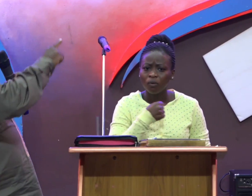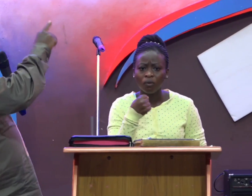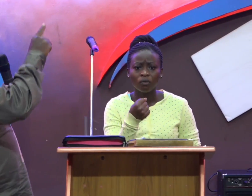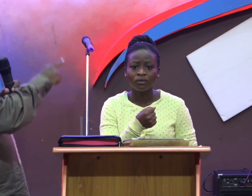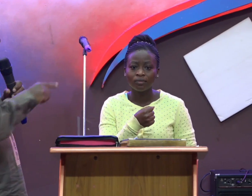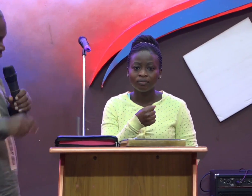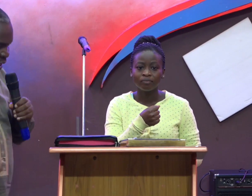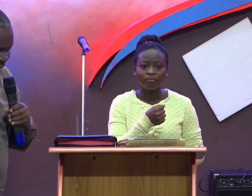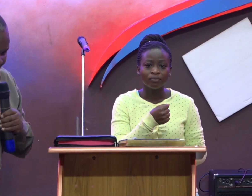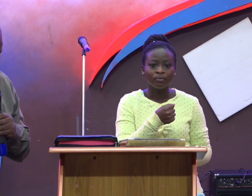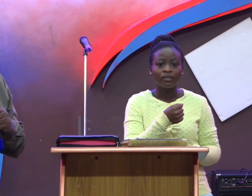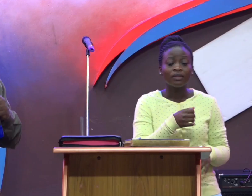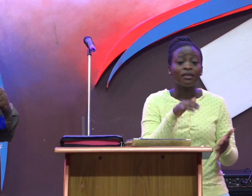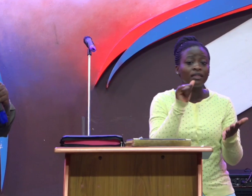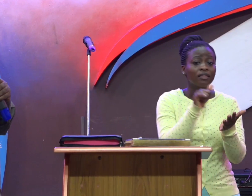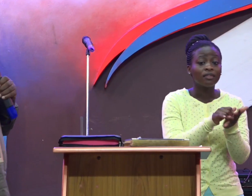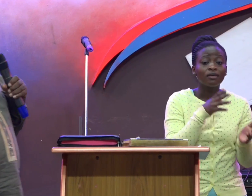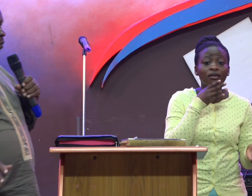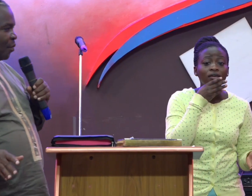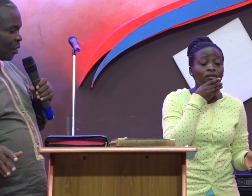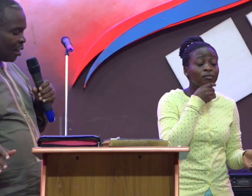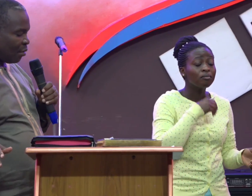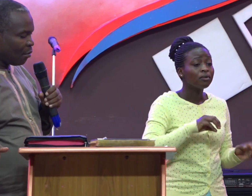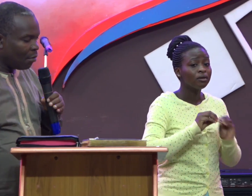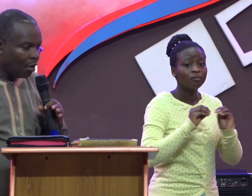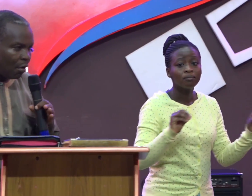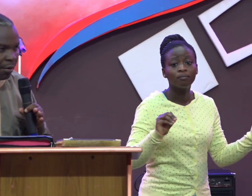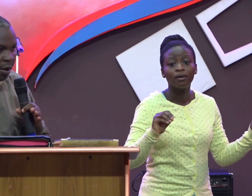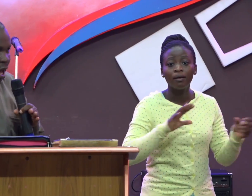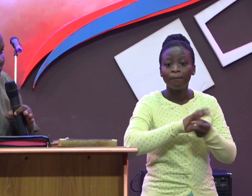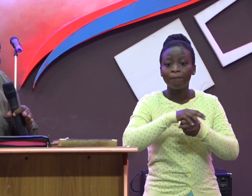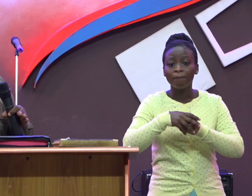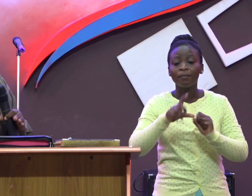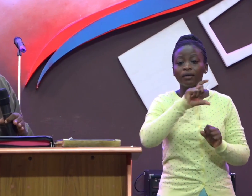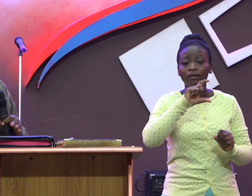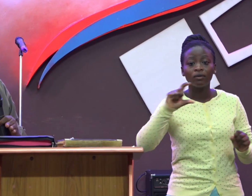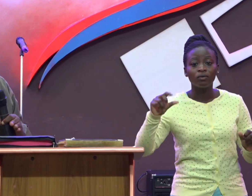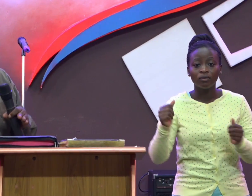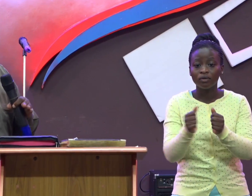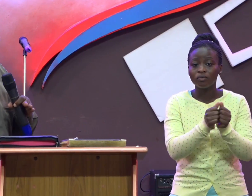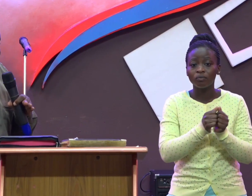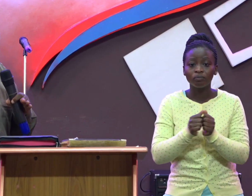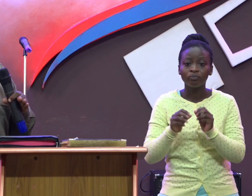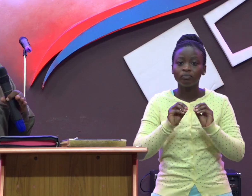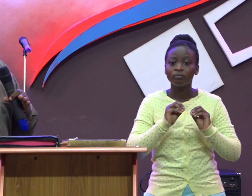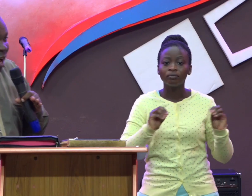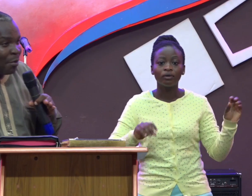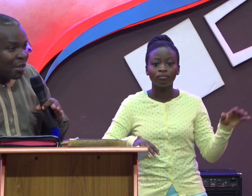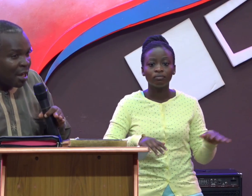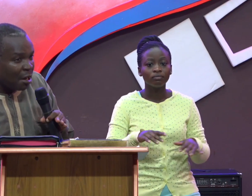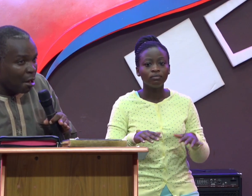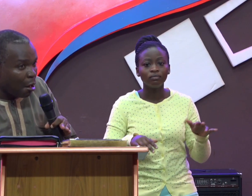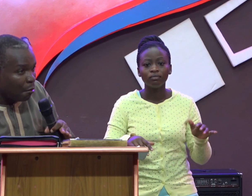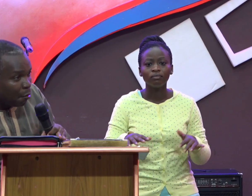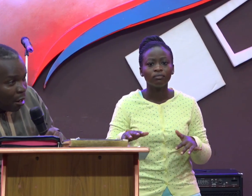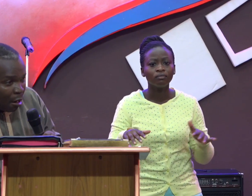ite yaweza wade wiki nga tanata andika kuavula. He didn't even make a week before him crawling. Na musanga konge nkube ze. I ever found him when rain had come. Na